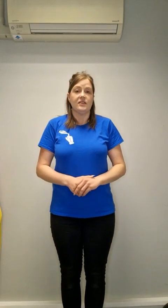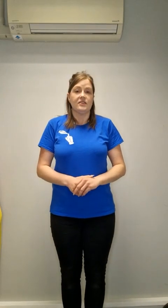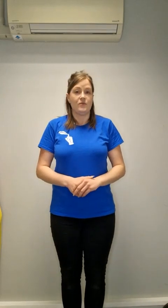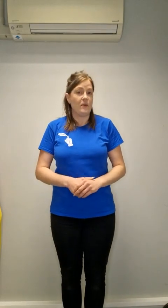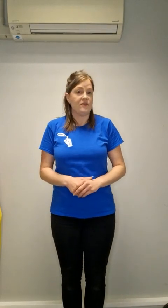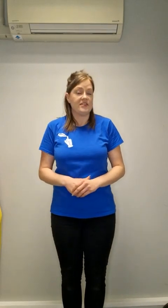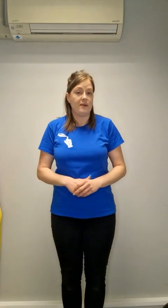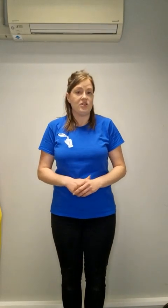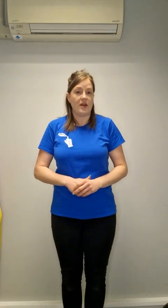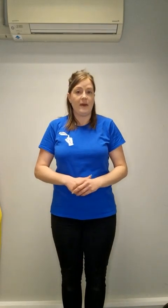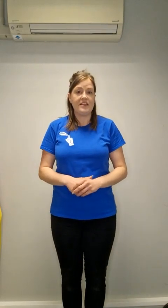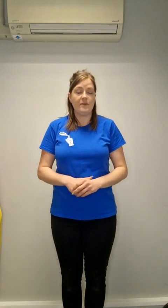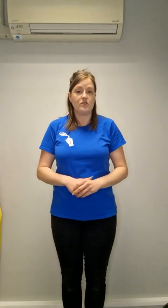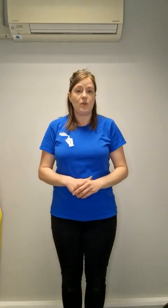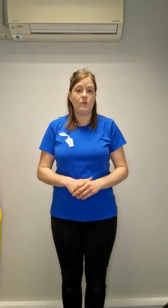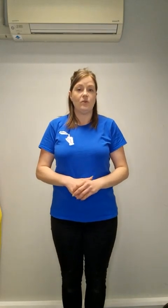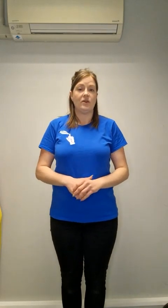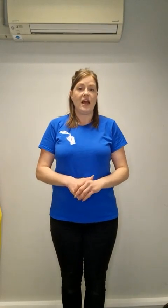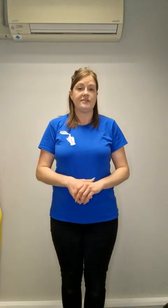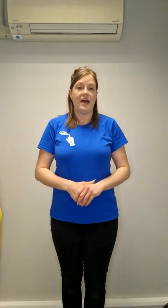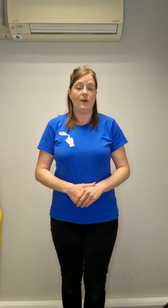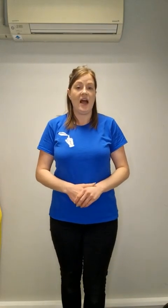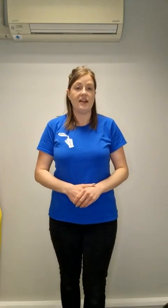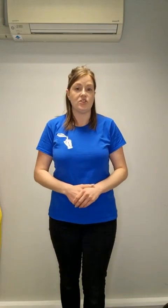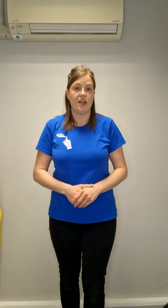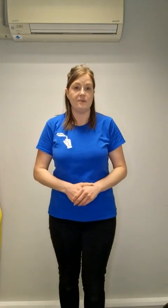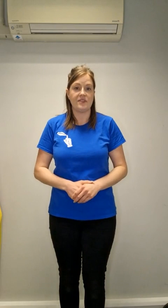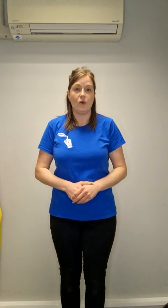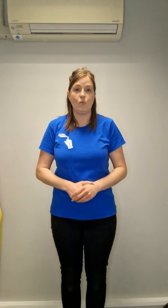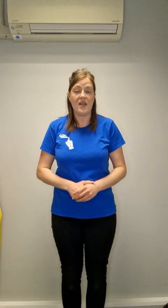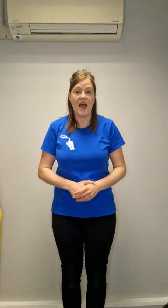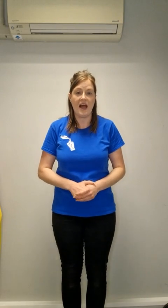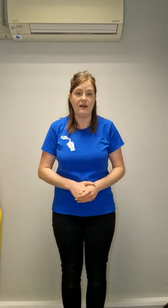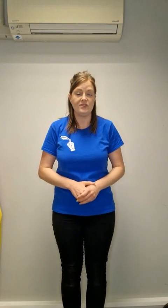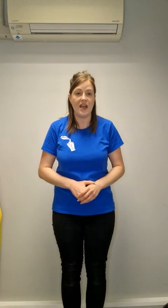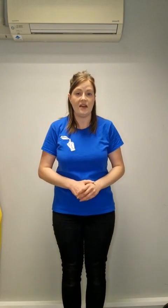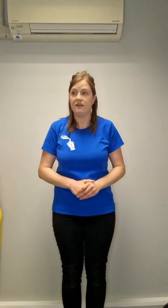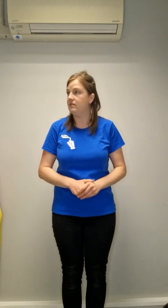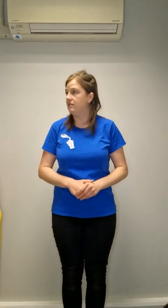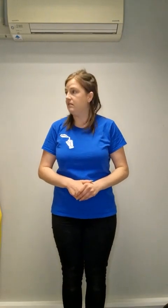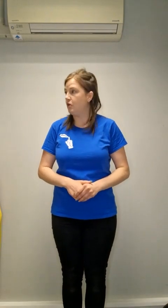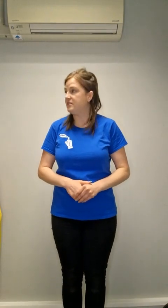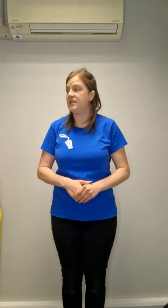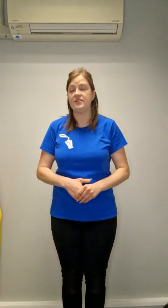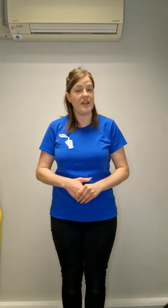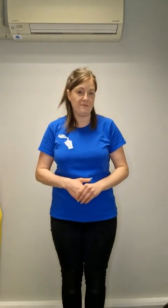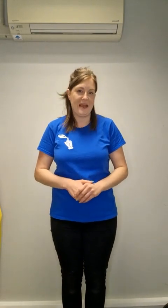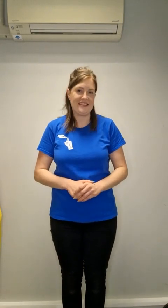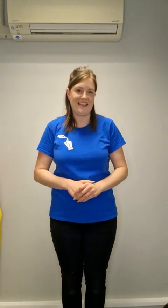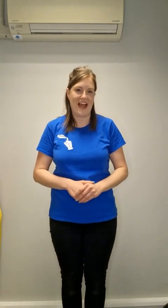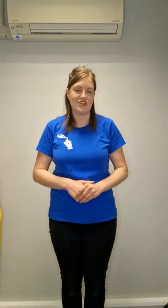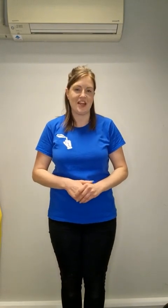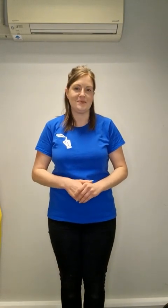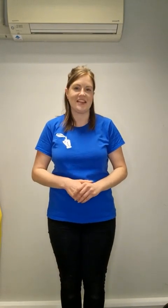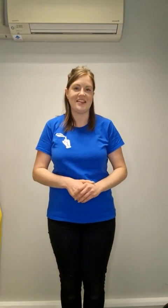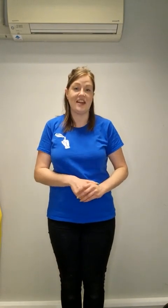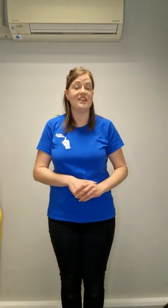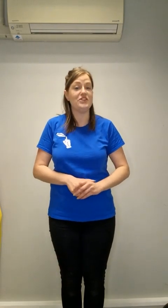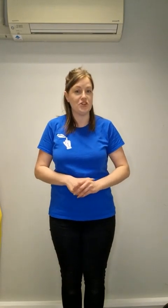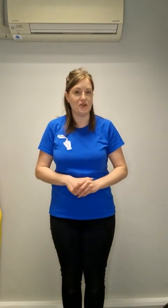So now we've established our placement, we will look at our hand shapes. We have 16 basic hand shapes and 10 additional